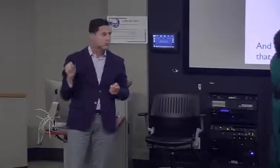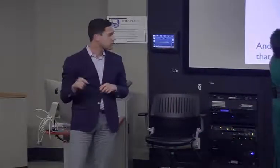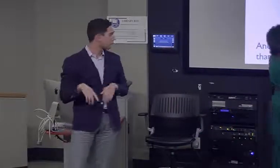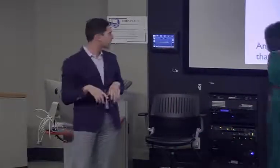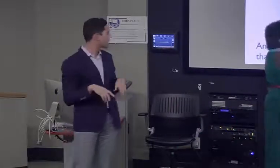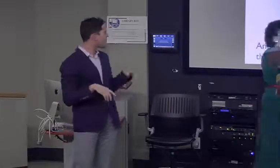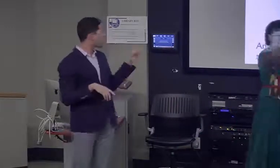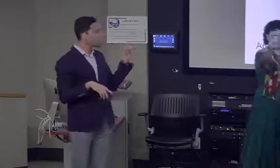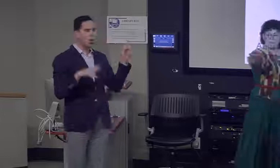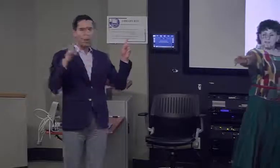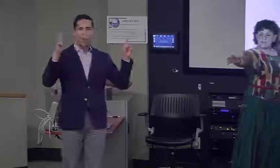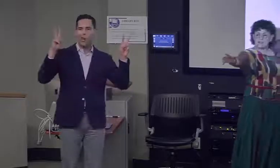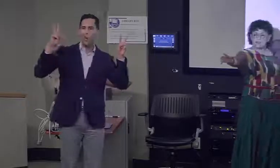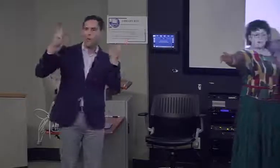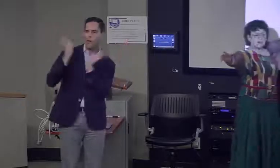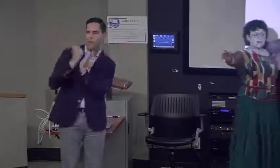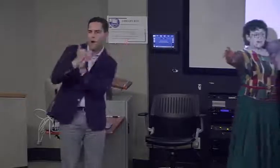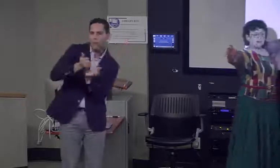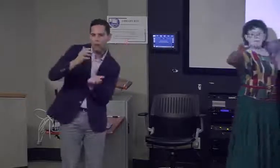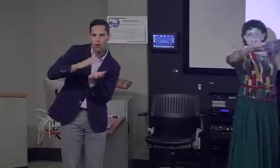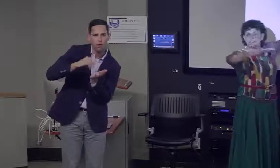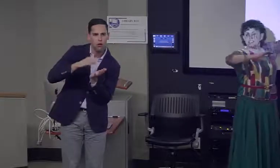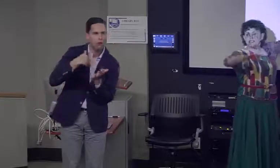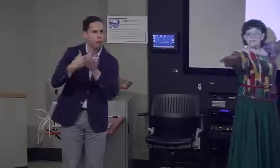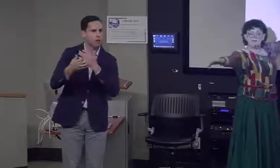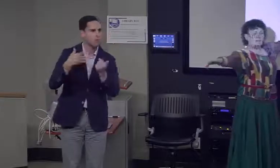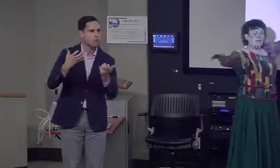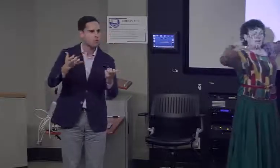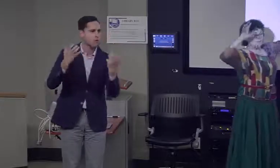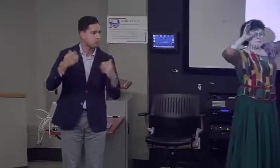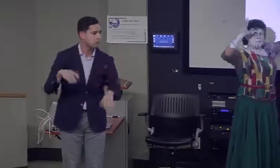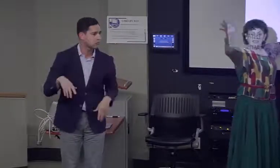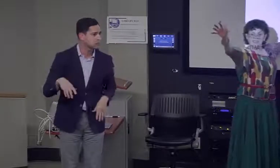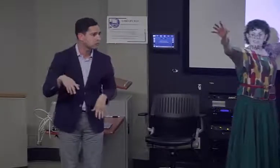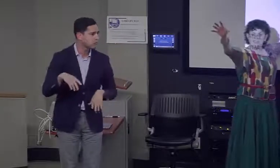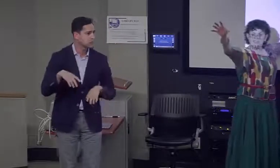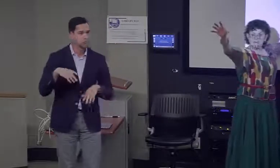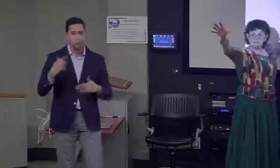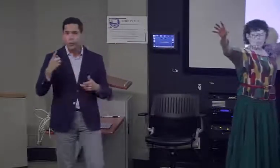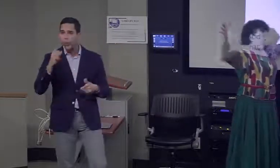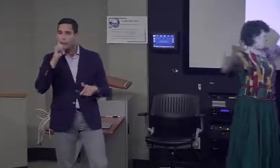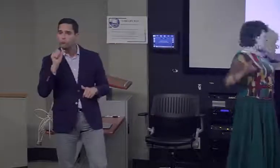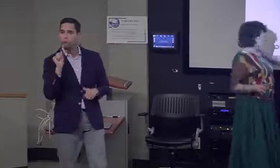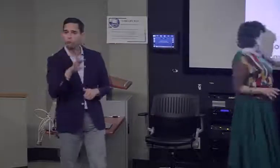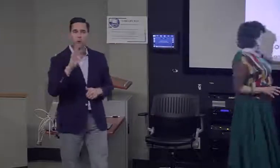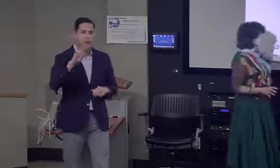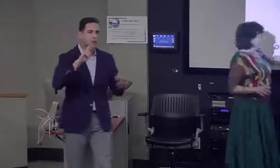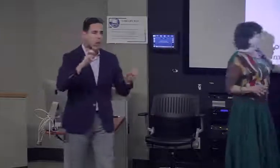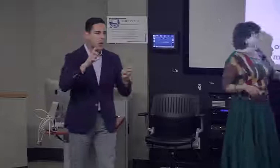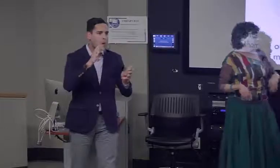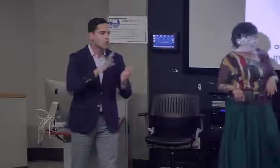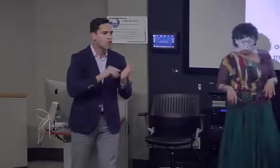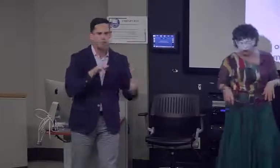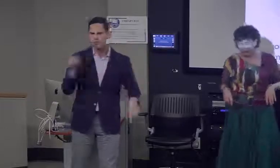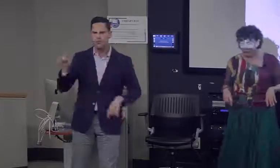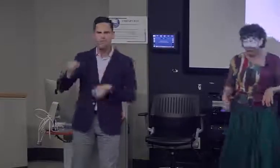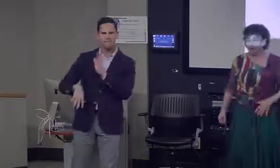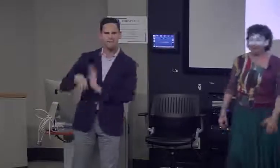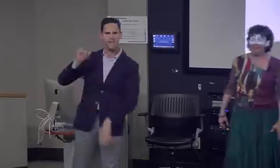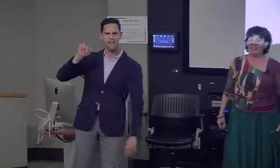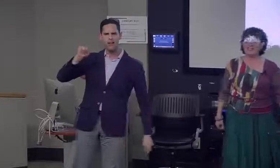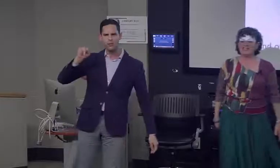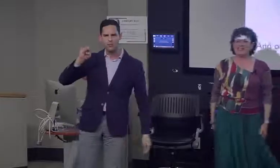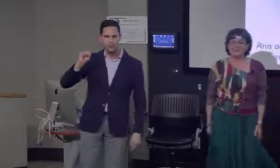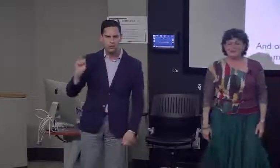you learn anything you could imagine. You name the topic, it's out there. So one of the things that we